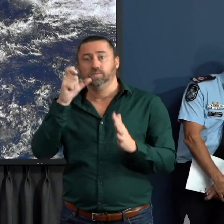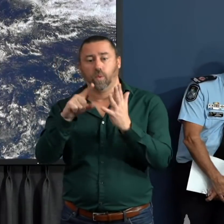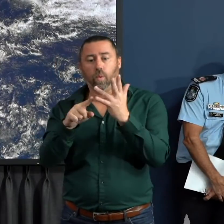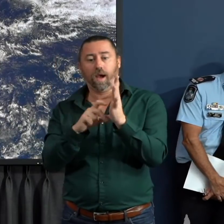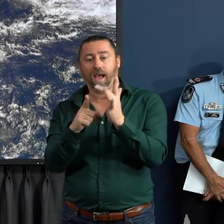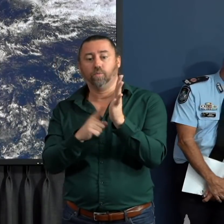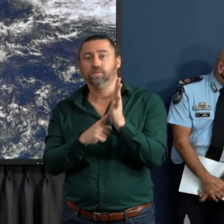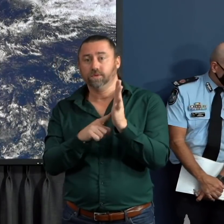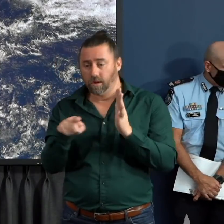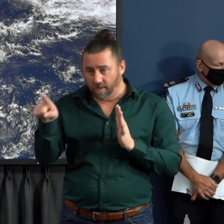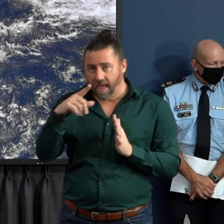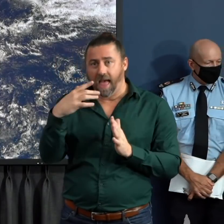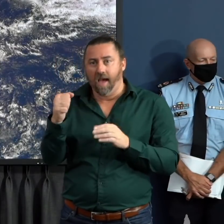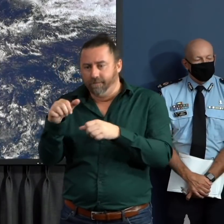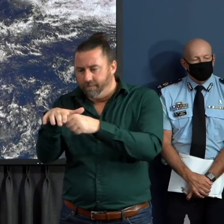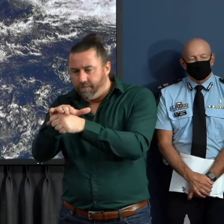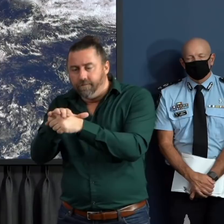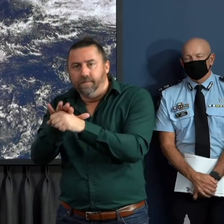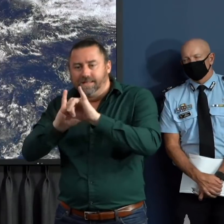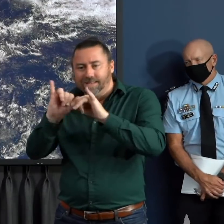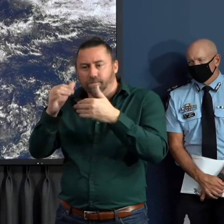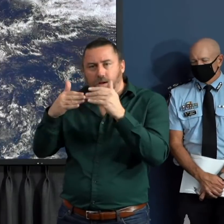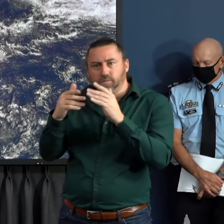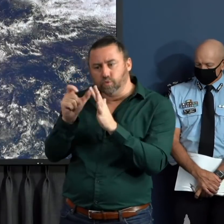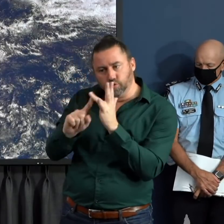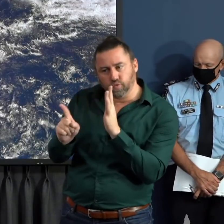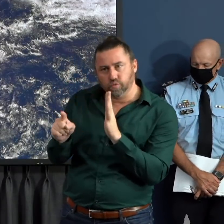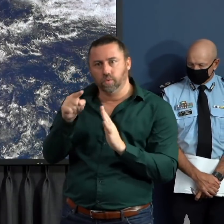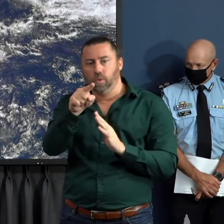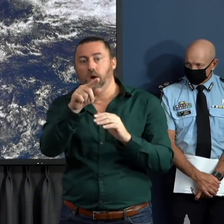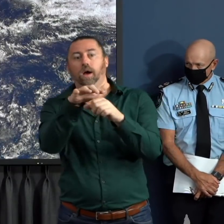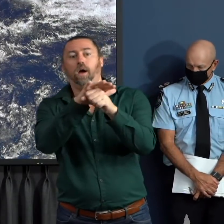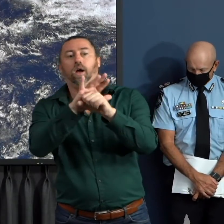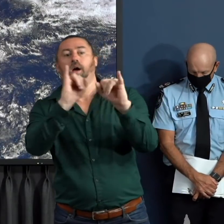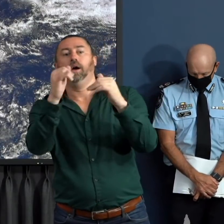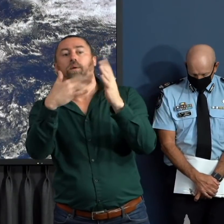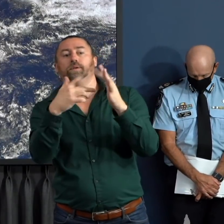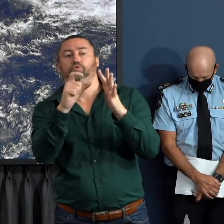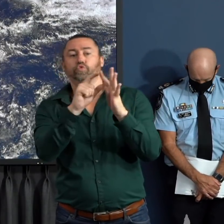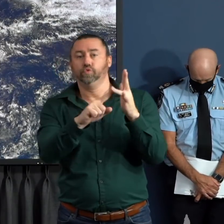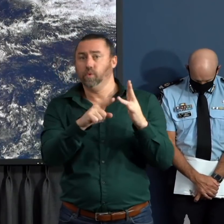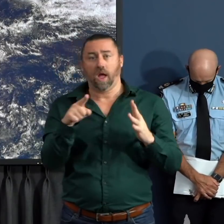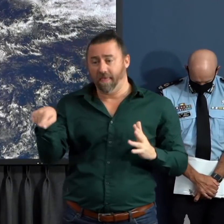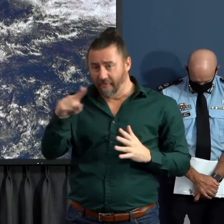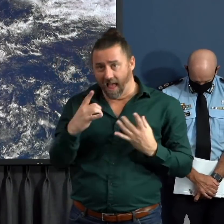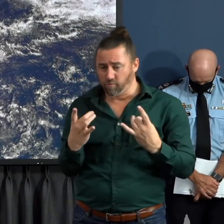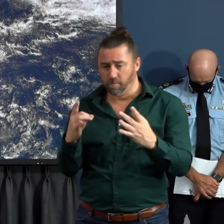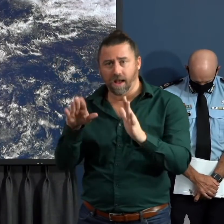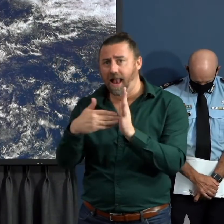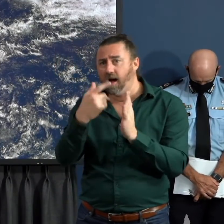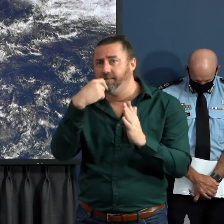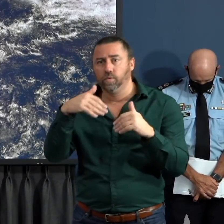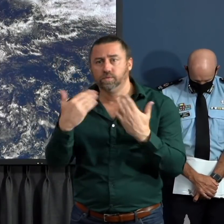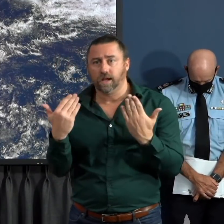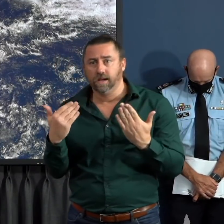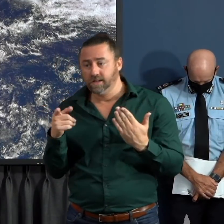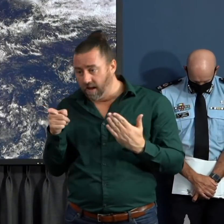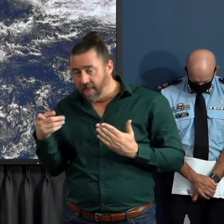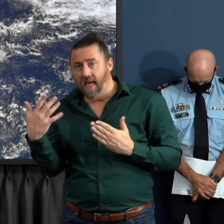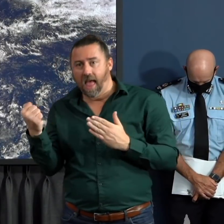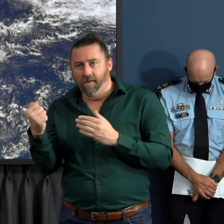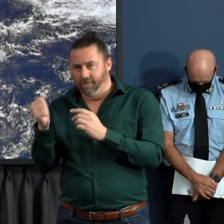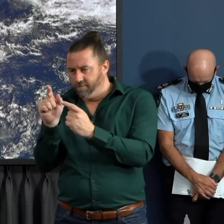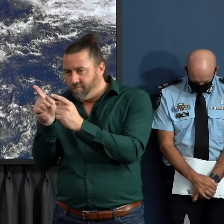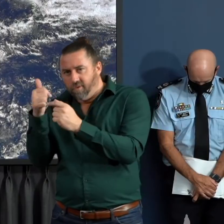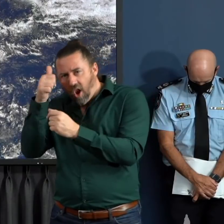have their local disaster management groups, and they have been standing up for days and they have been working with all of their